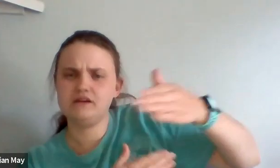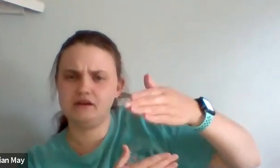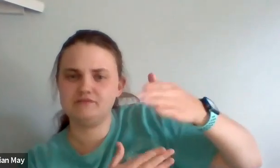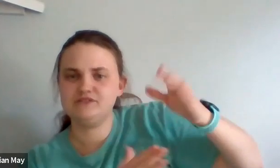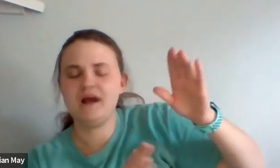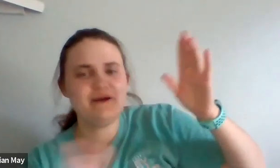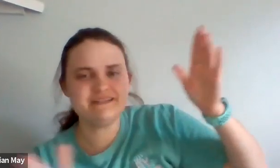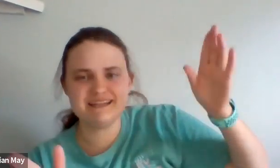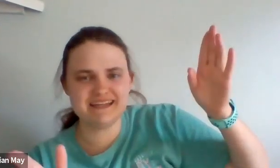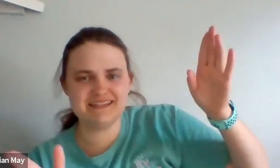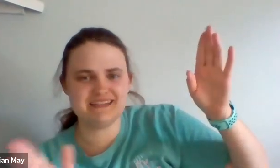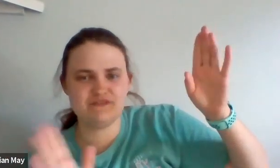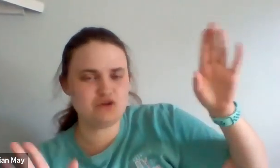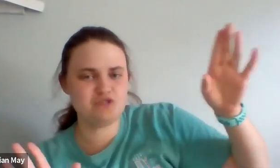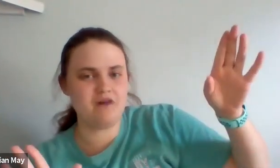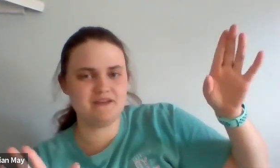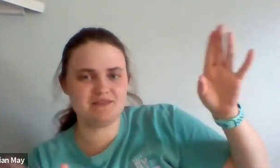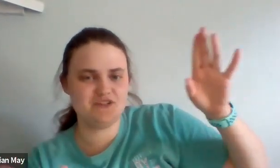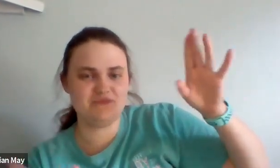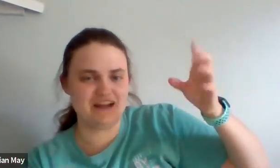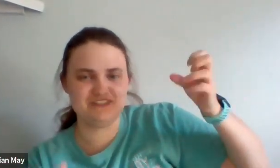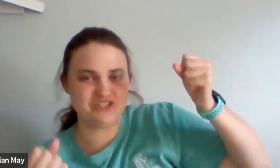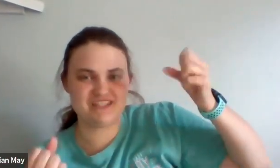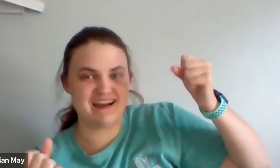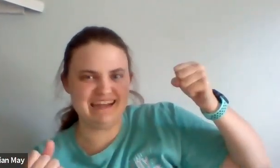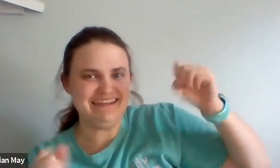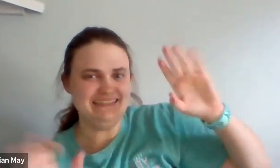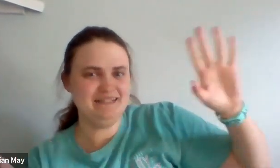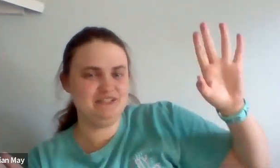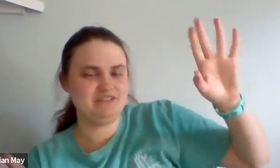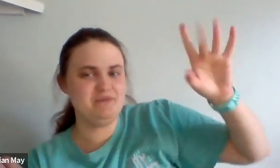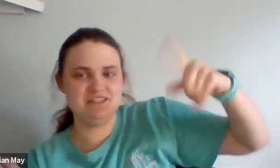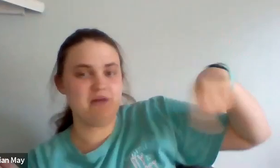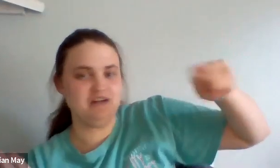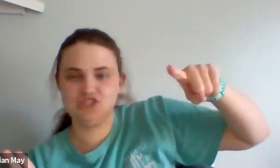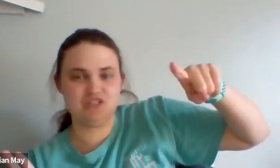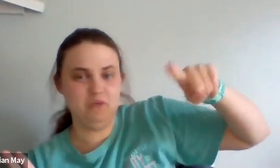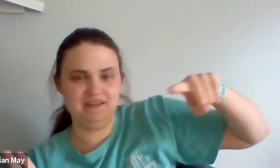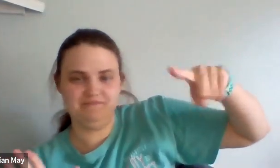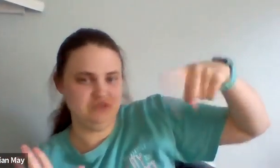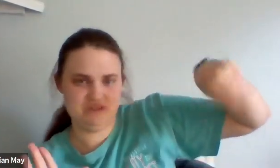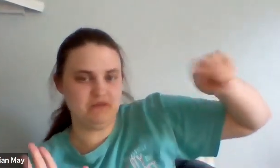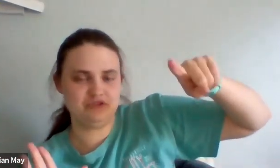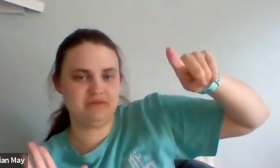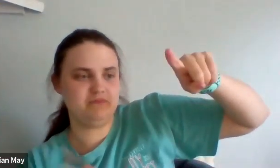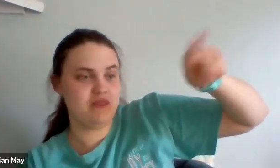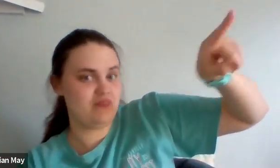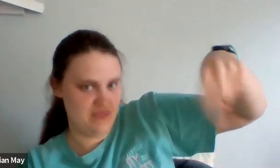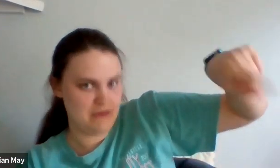here. So I always add sentences. If it throws you off and it's confusing when I start just signing, you can tell me to stop and I'll just only use the motion, but